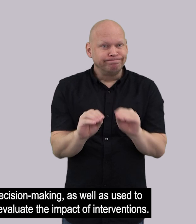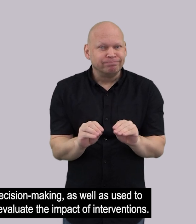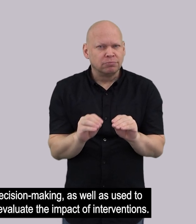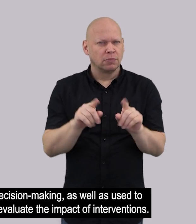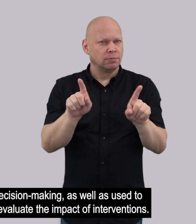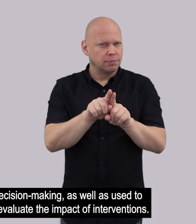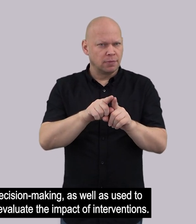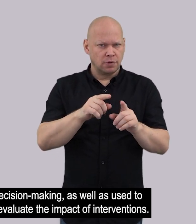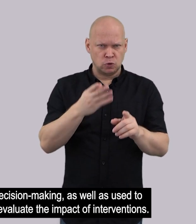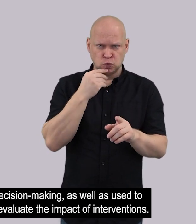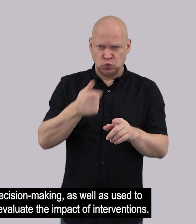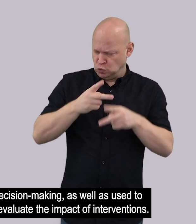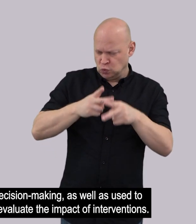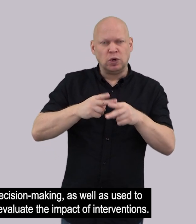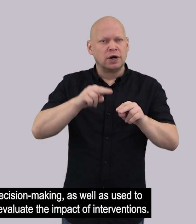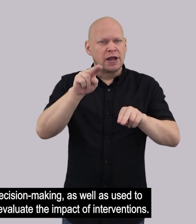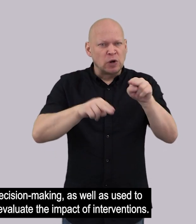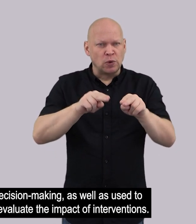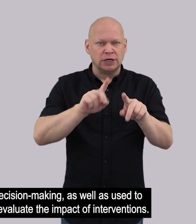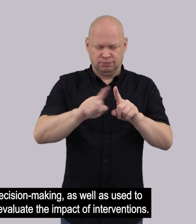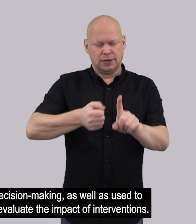evaluate the impact of interventions.